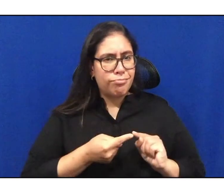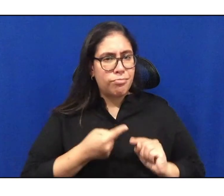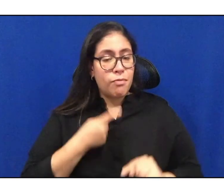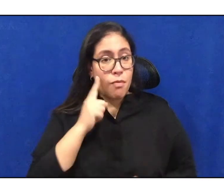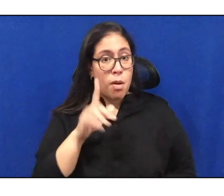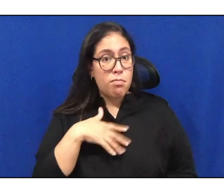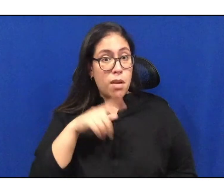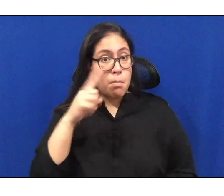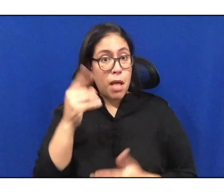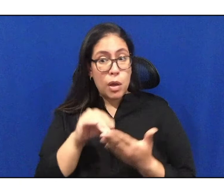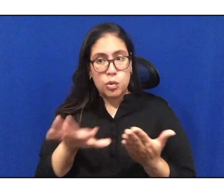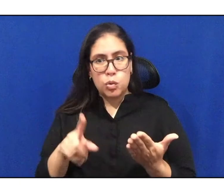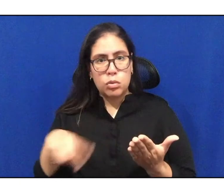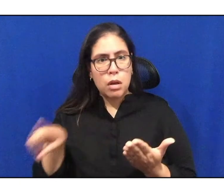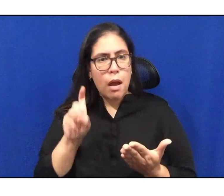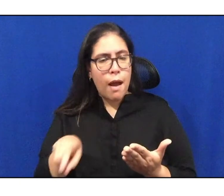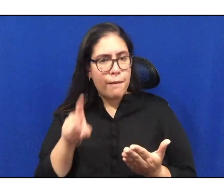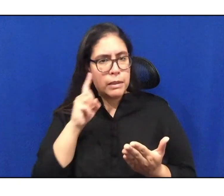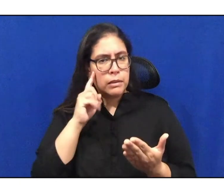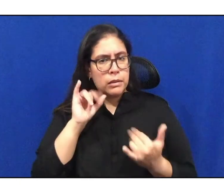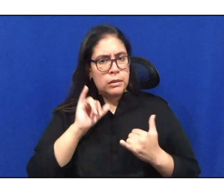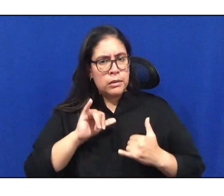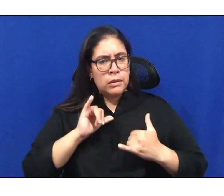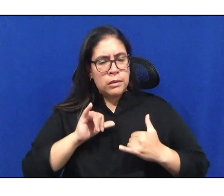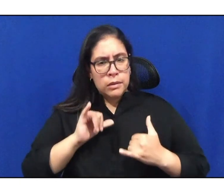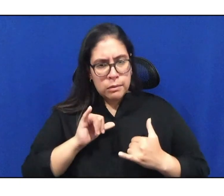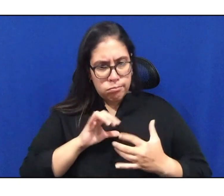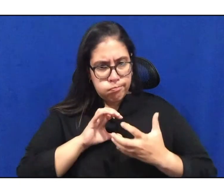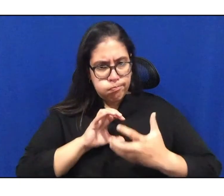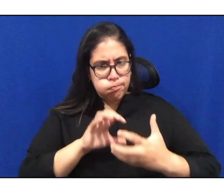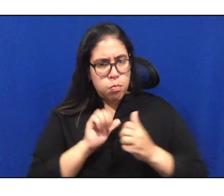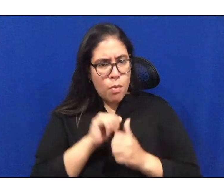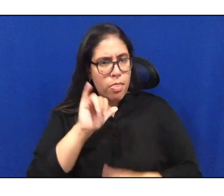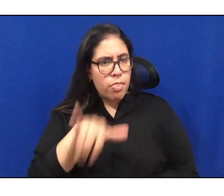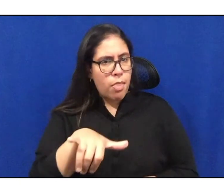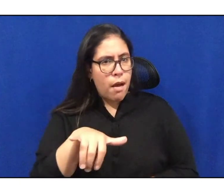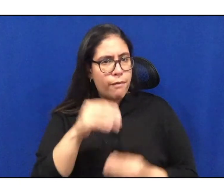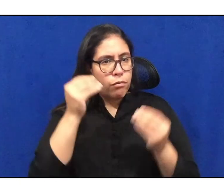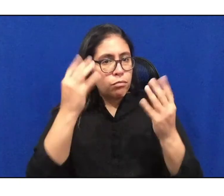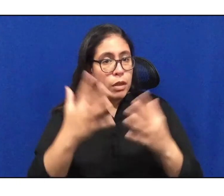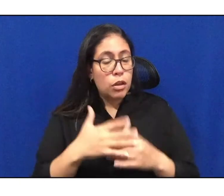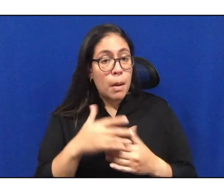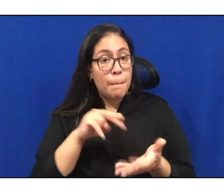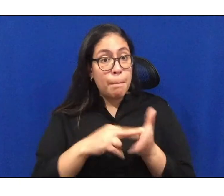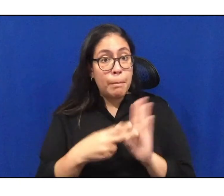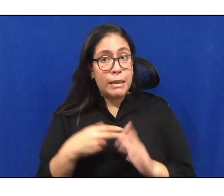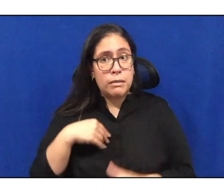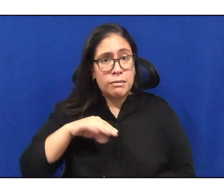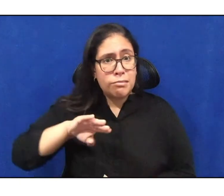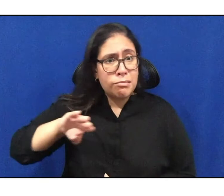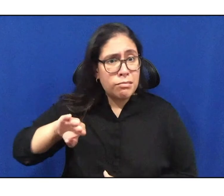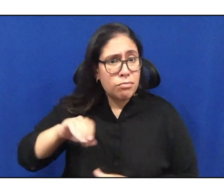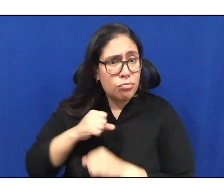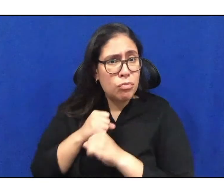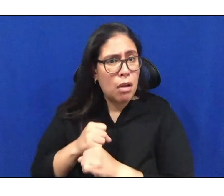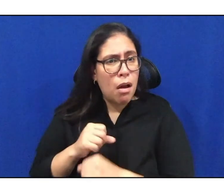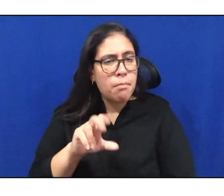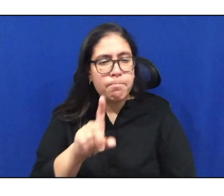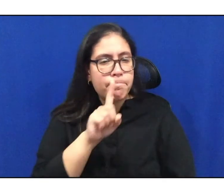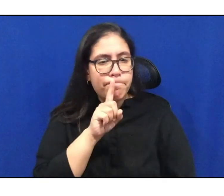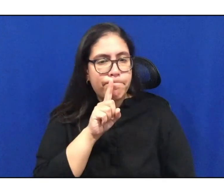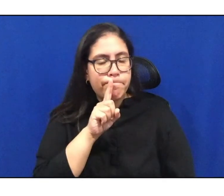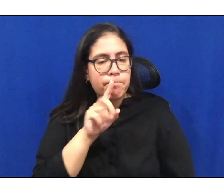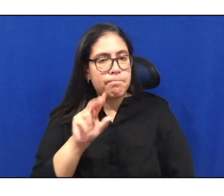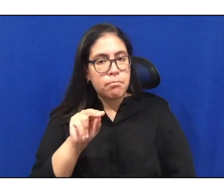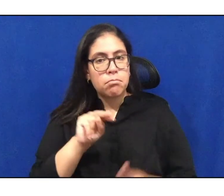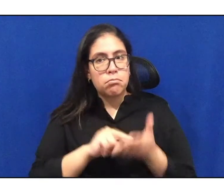with that. And that's not to say that I'm trying to protect them from it, but I also know that at some level they have